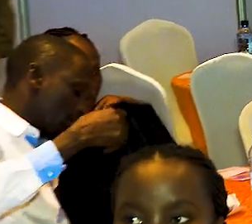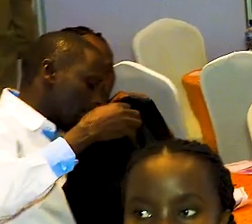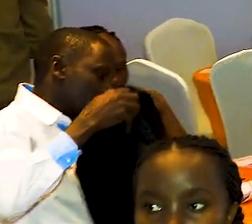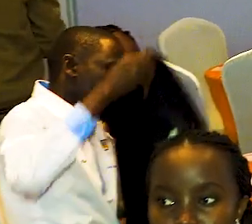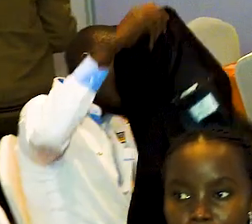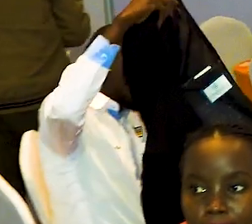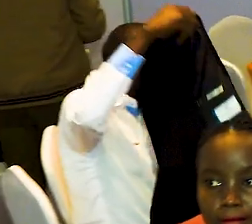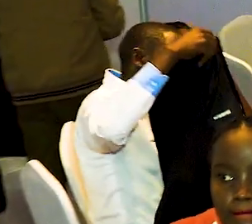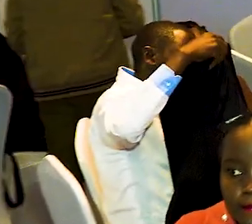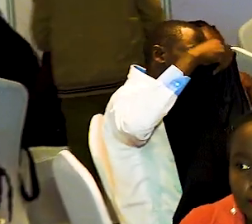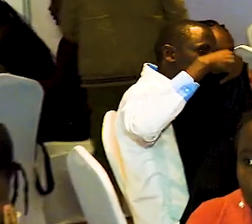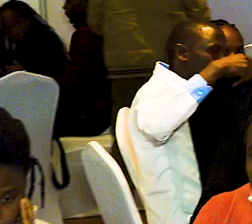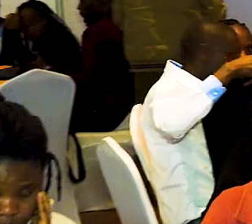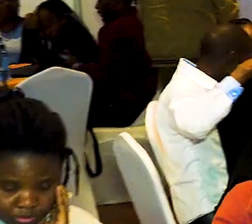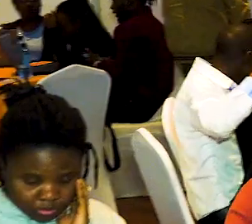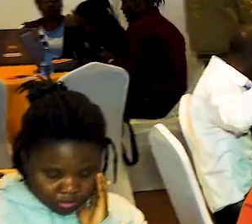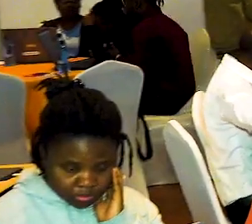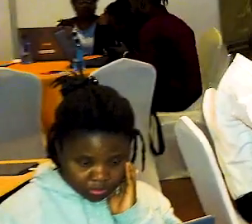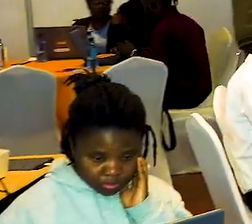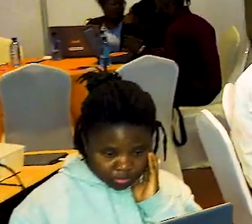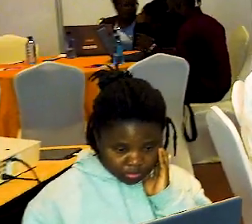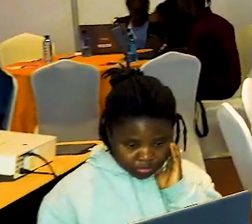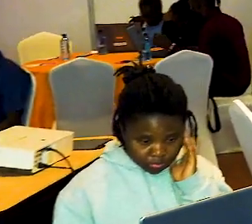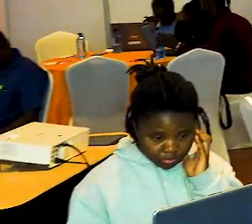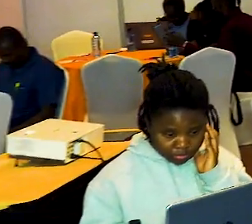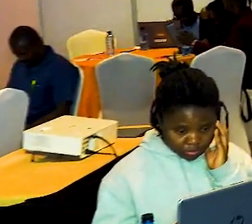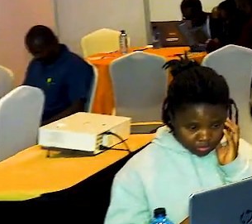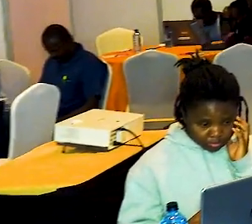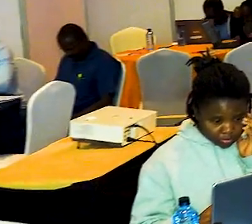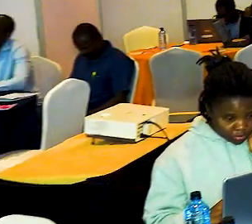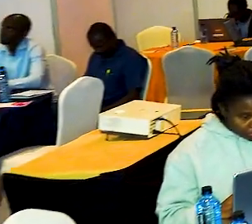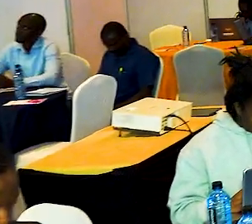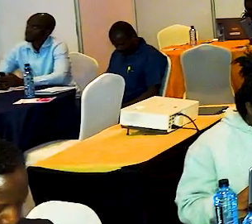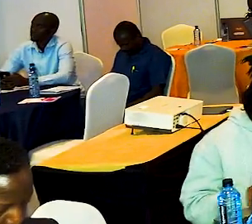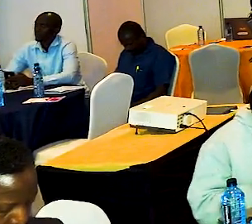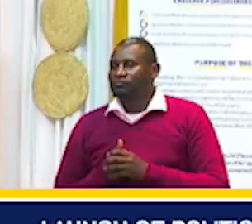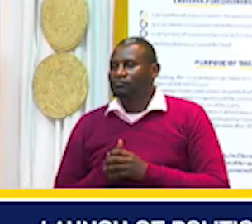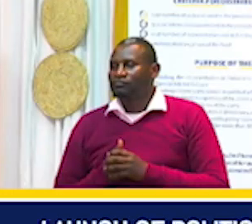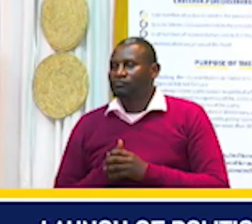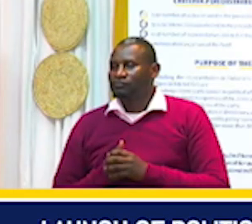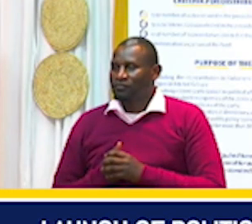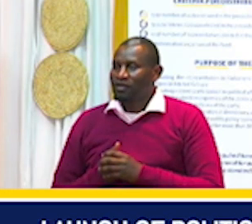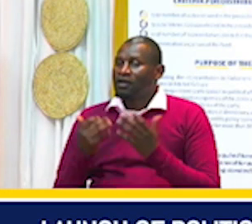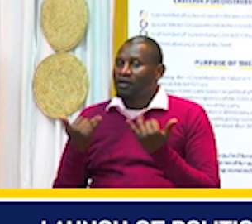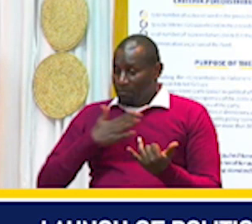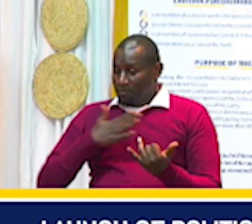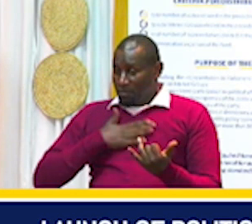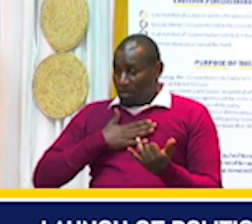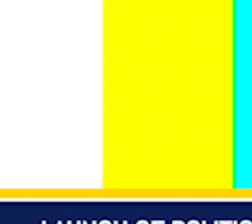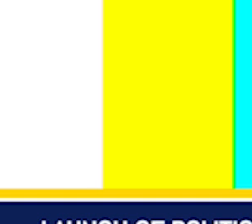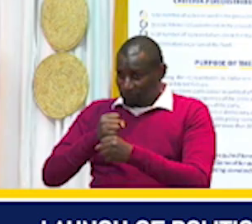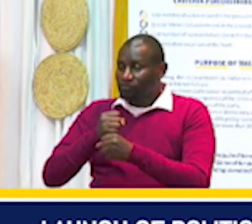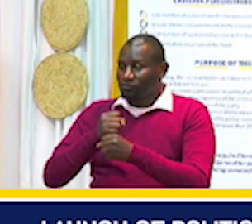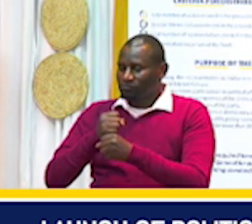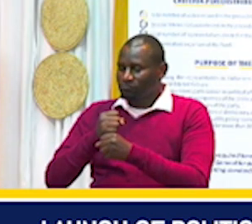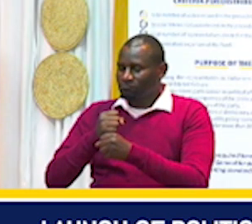youth, and people with disability into the political process. For us, Hans Seidel organization is an